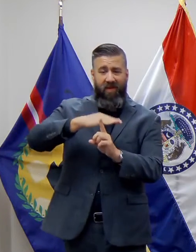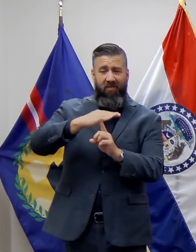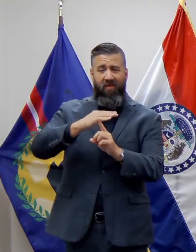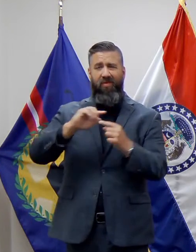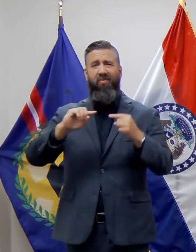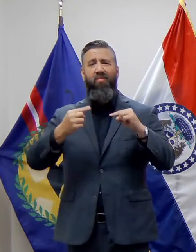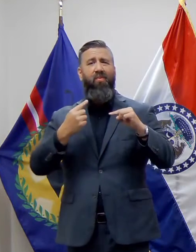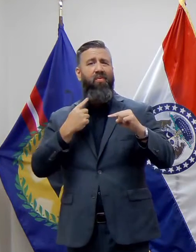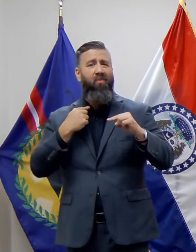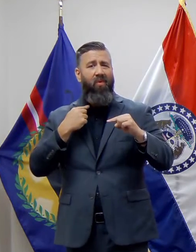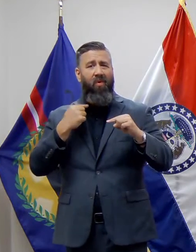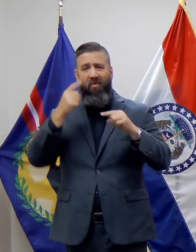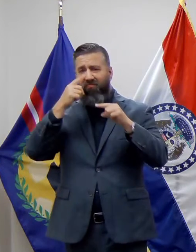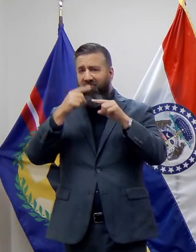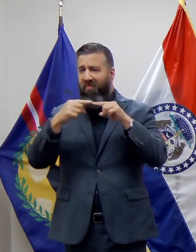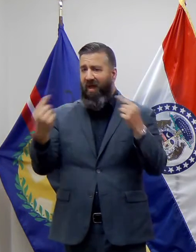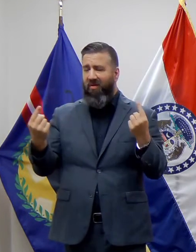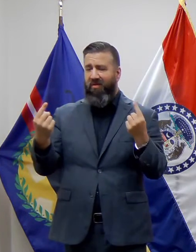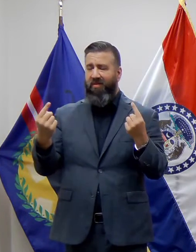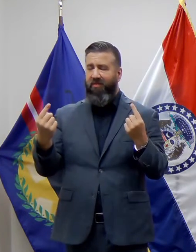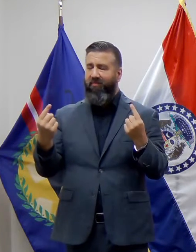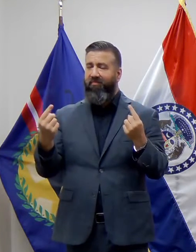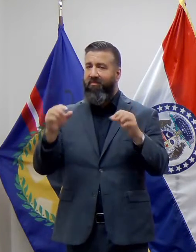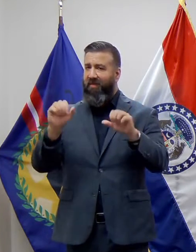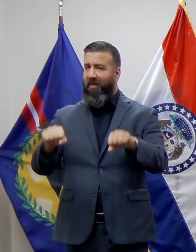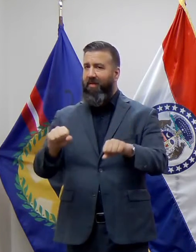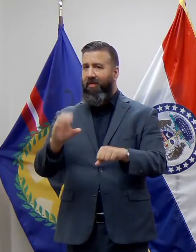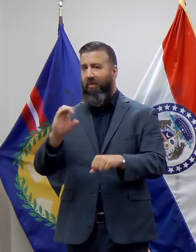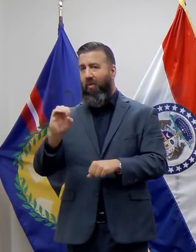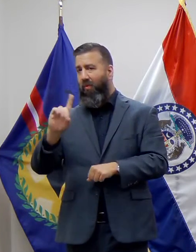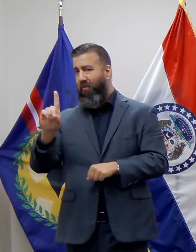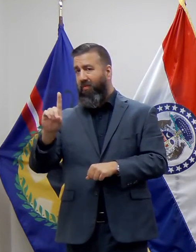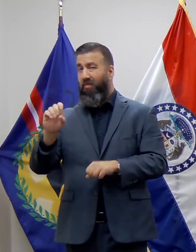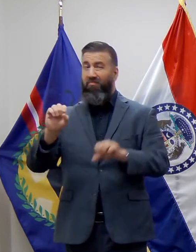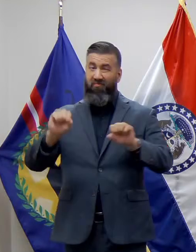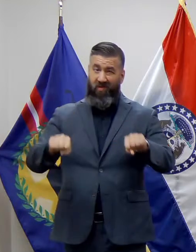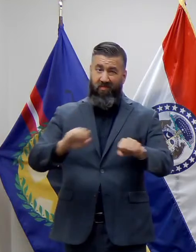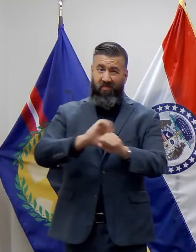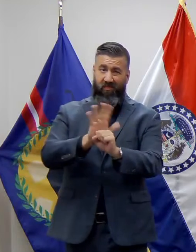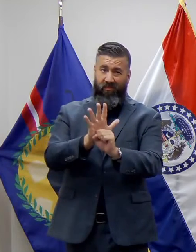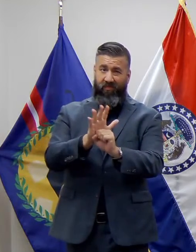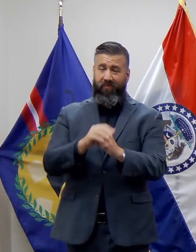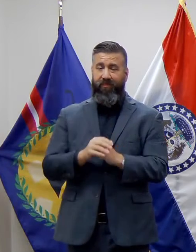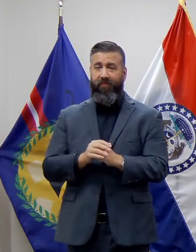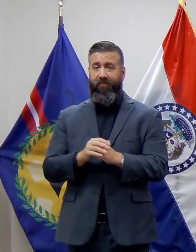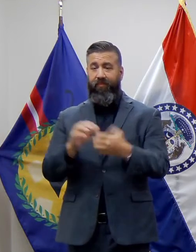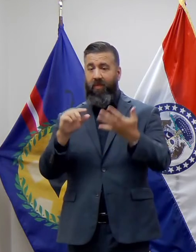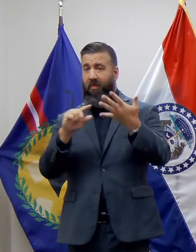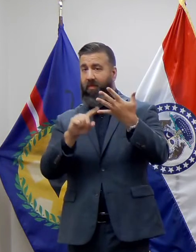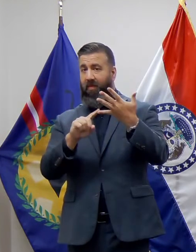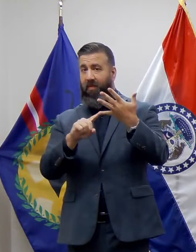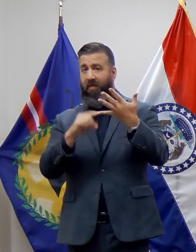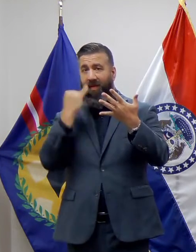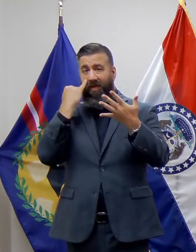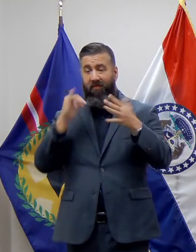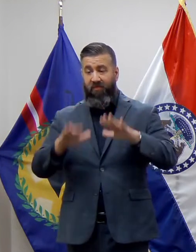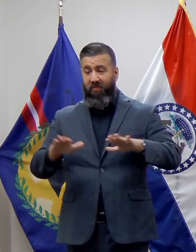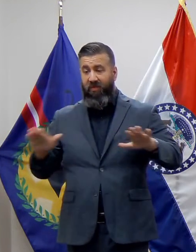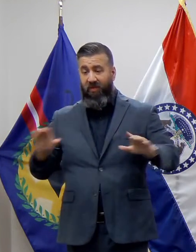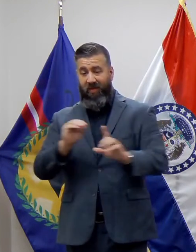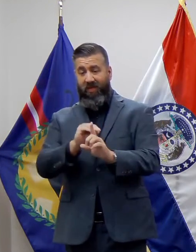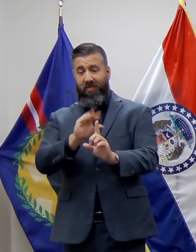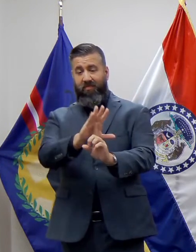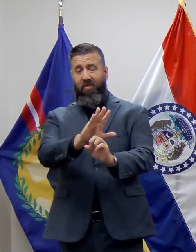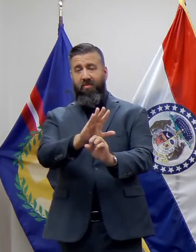result of allergies or cold. Number five, if your child is exposed or tests positive, follow the rules for